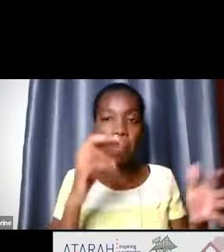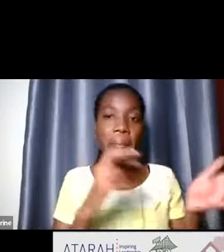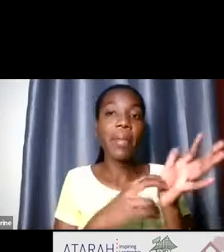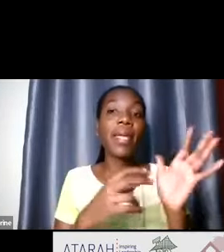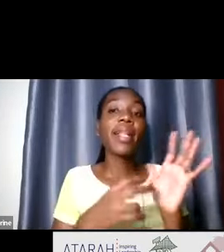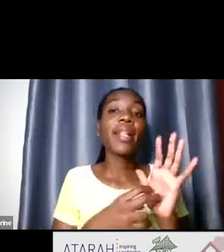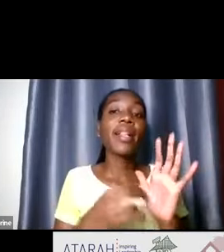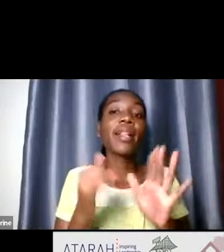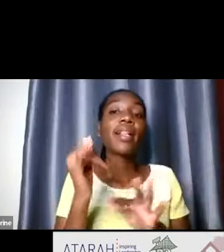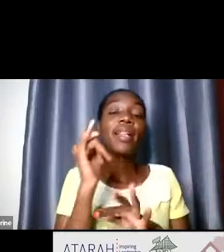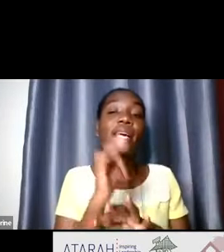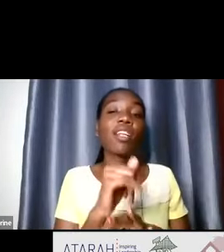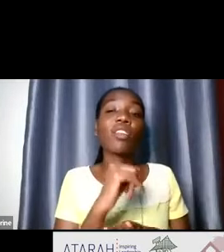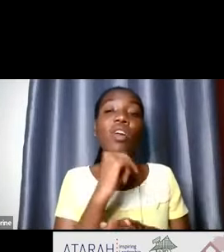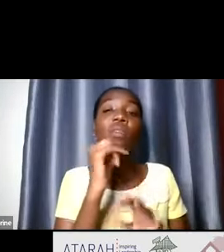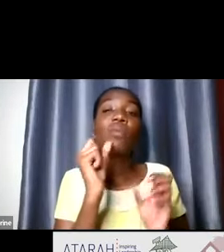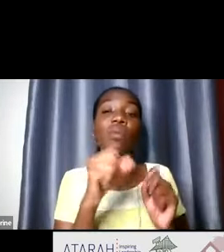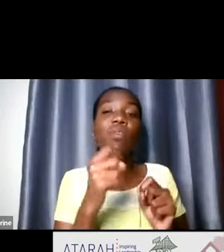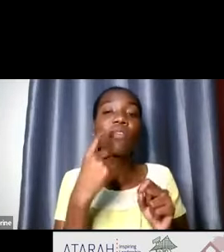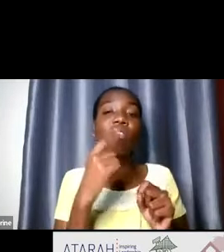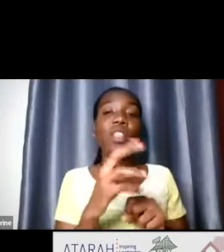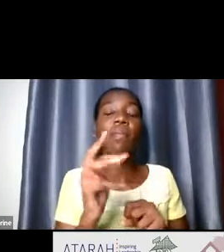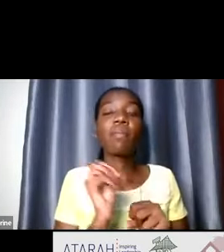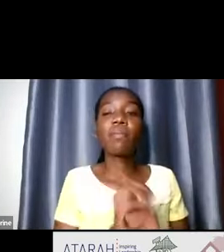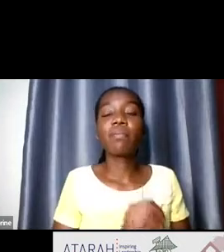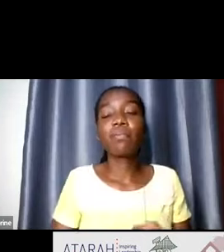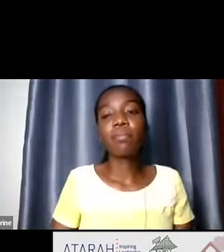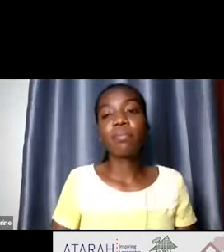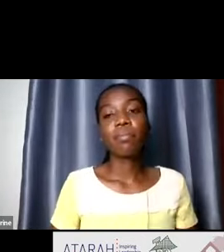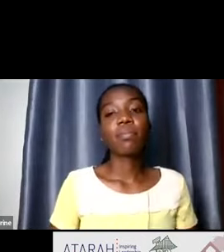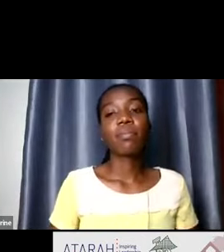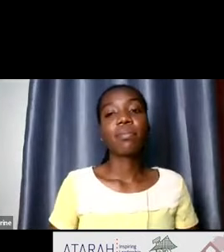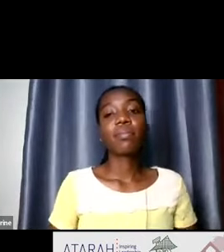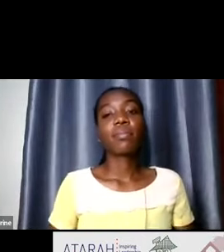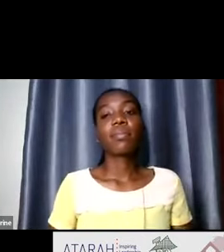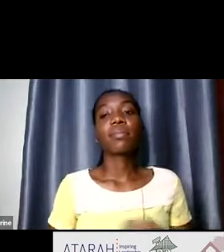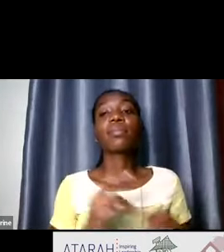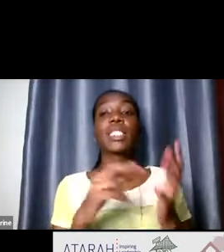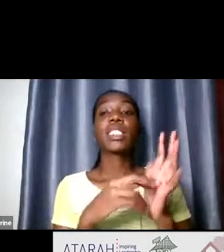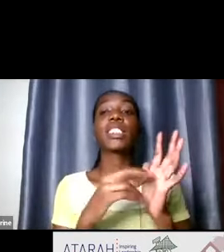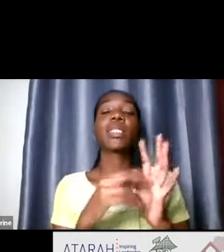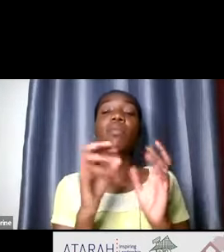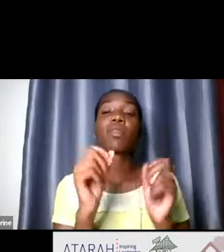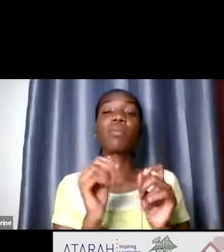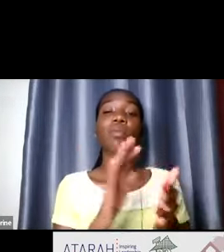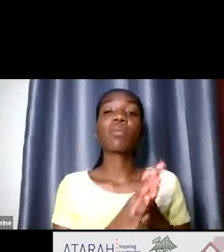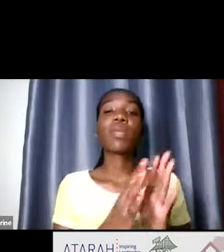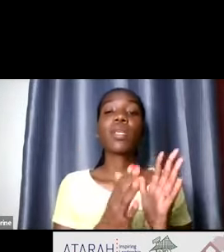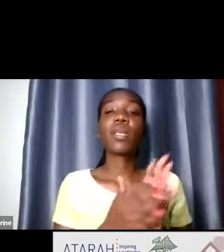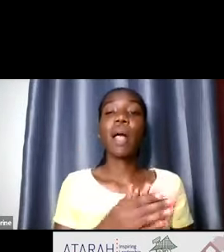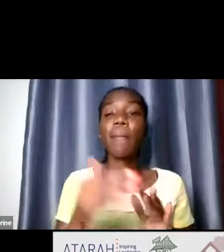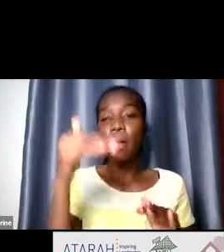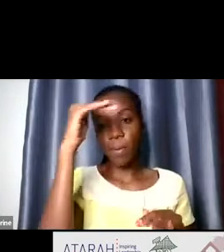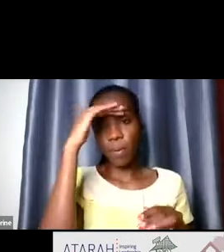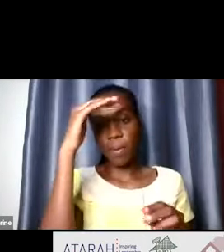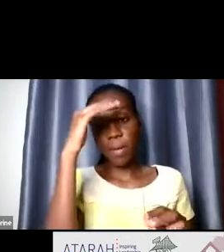not possible for them. They can easily become alcoholics. Some people have